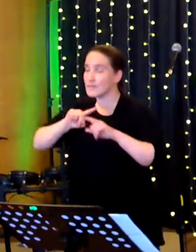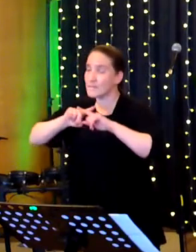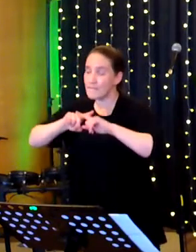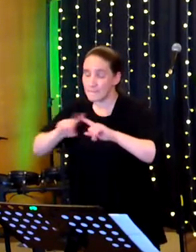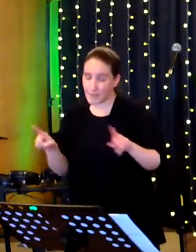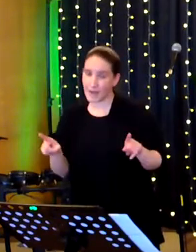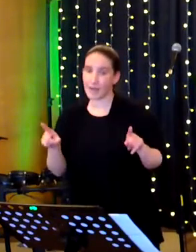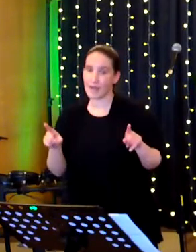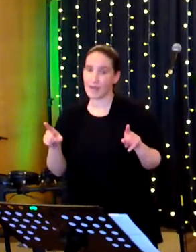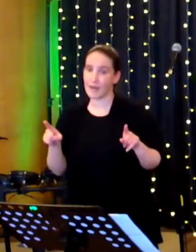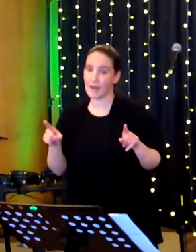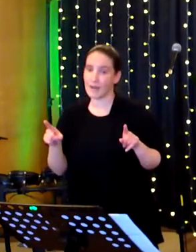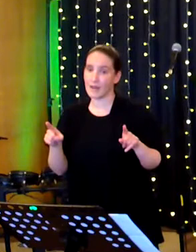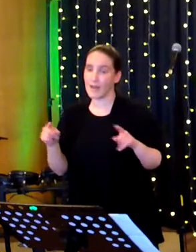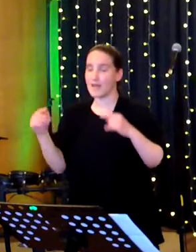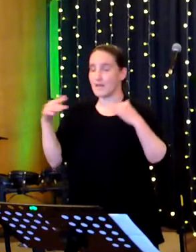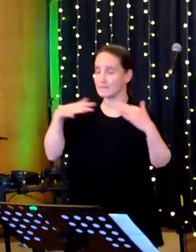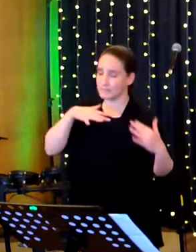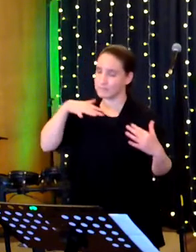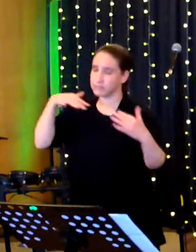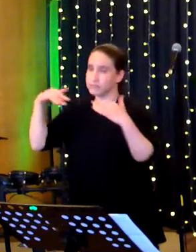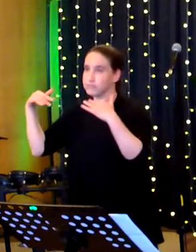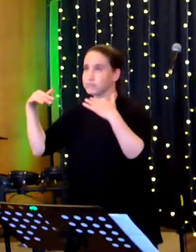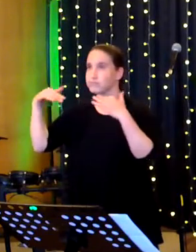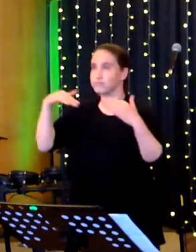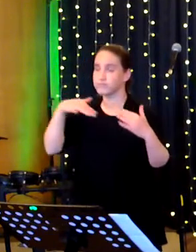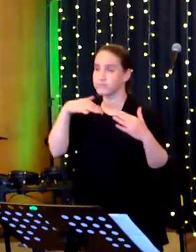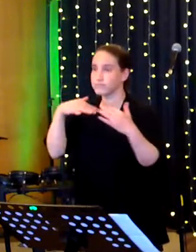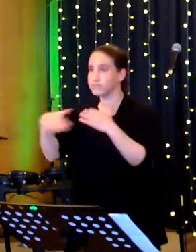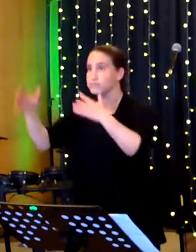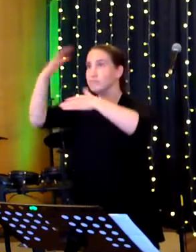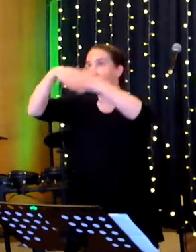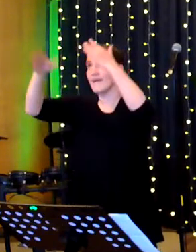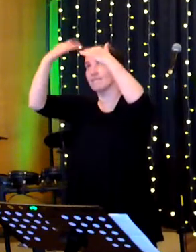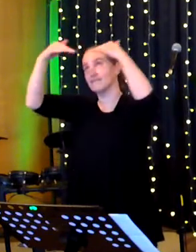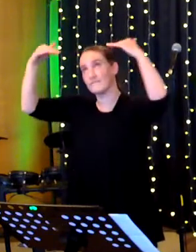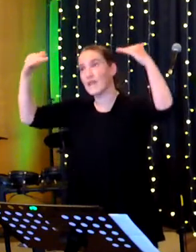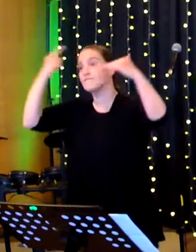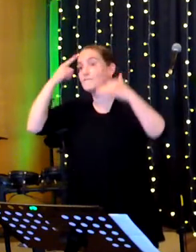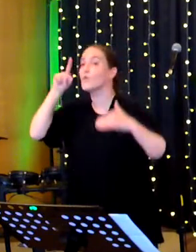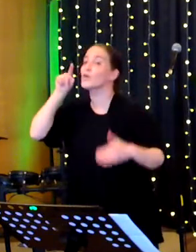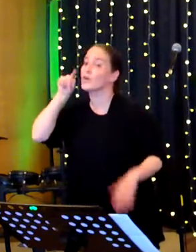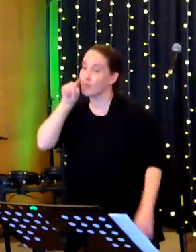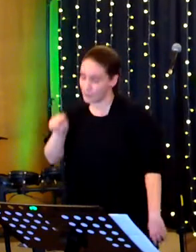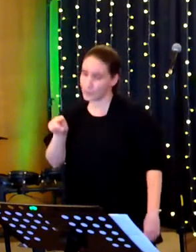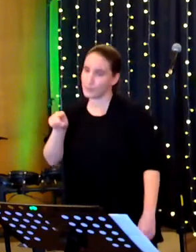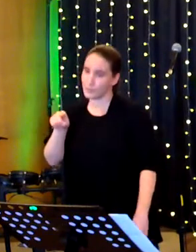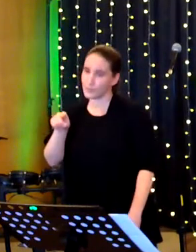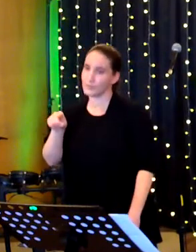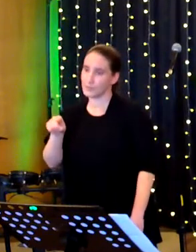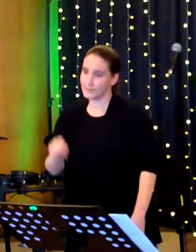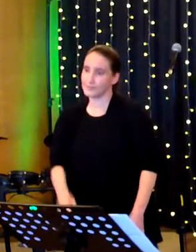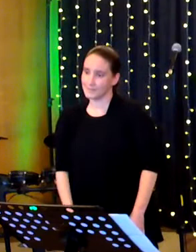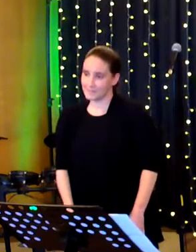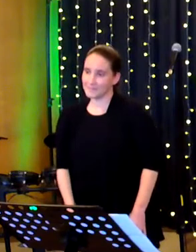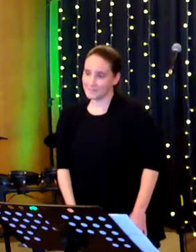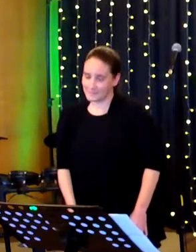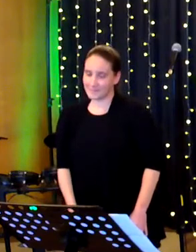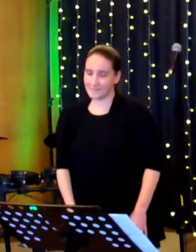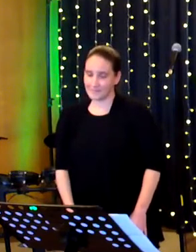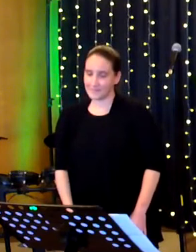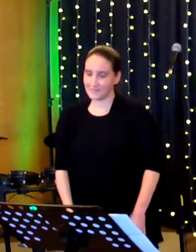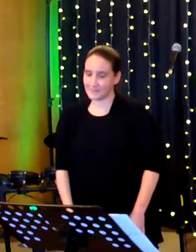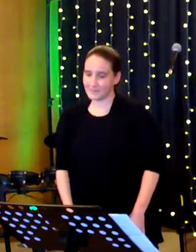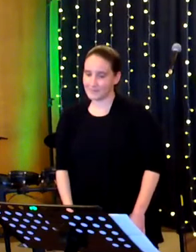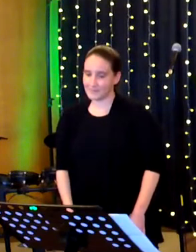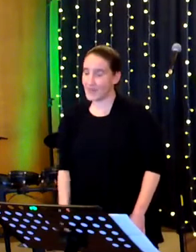idea what kind of battle is raging in the heavenly realms on your behalf by a